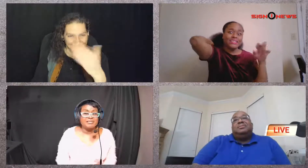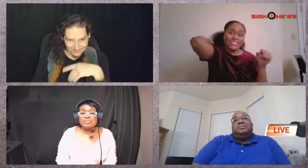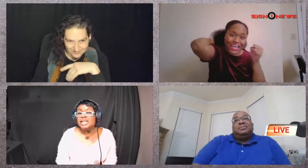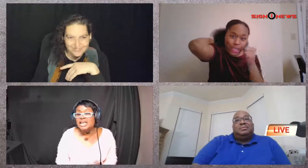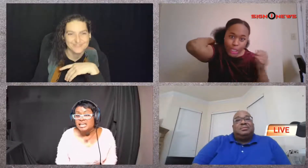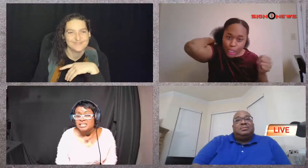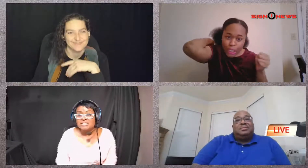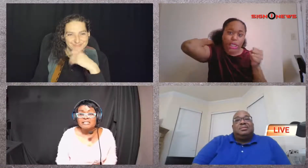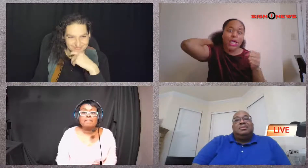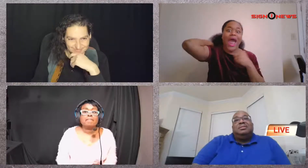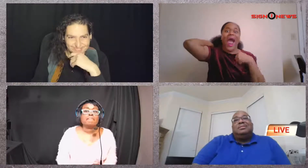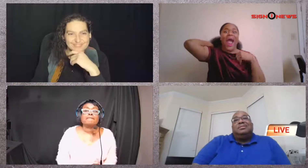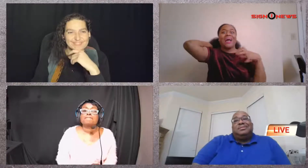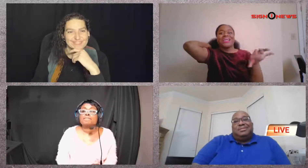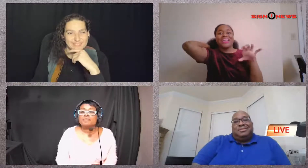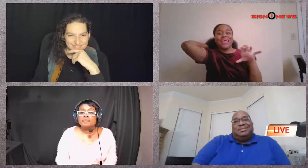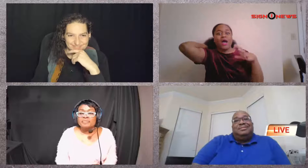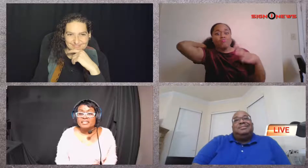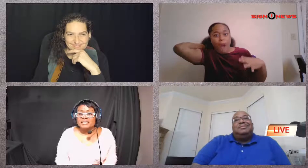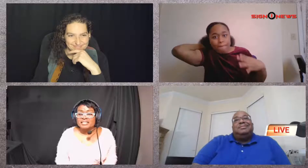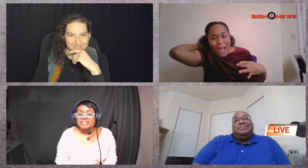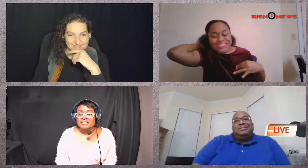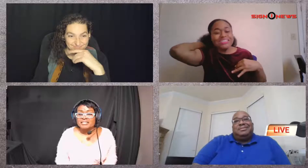Deaf, I did plays.